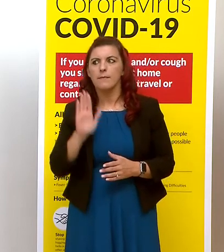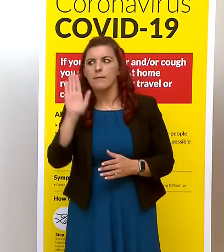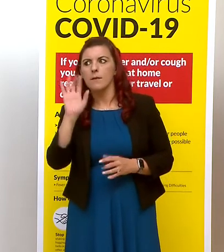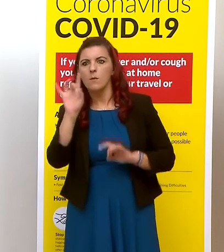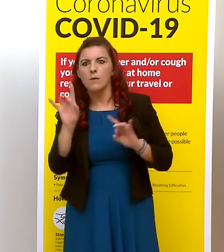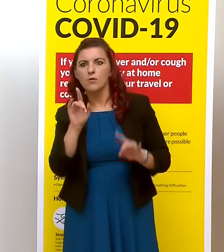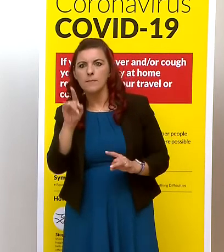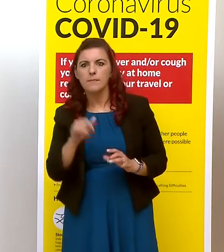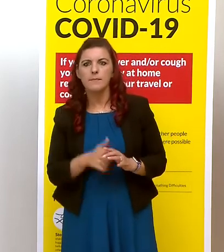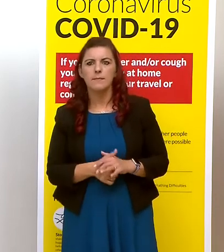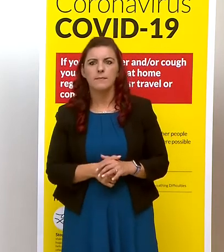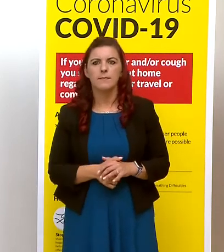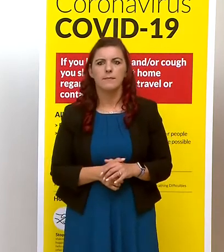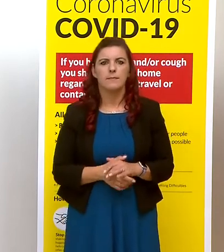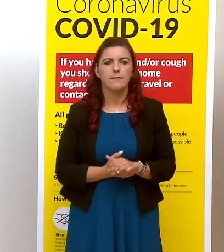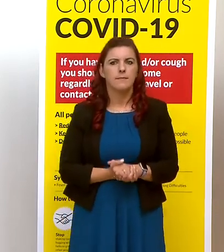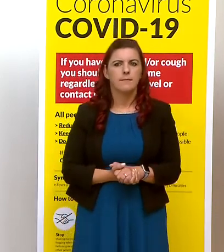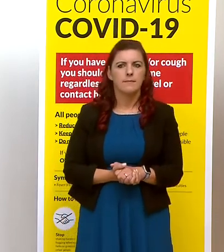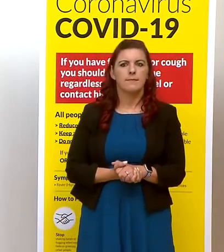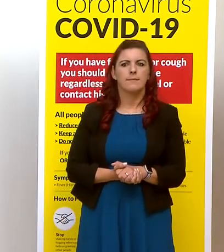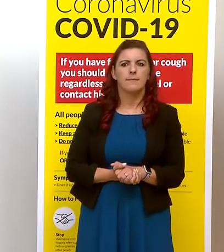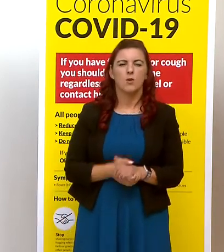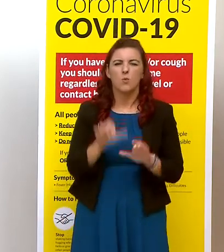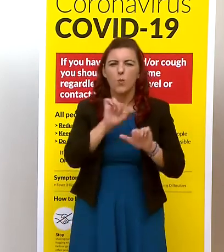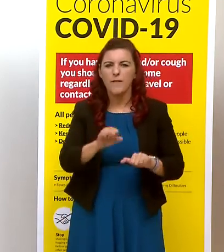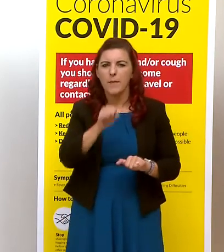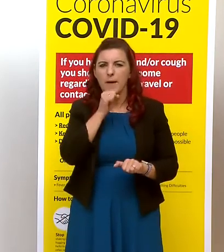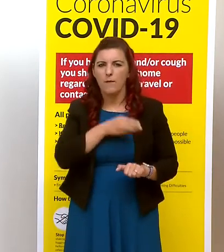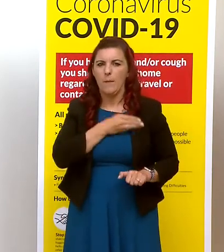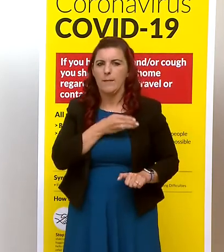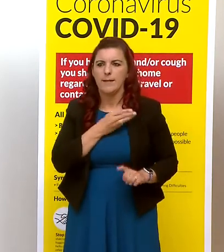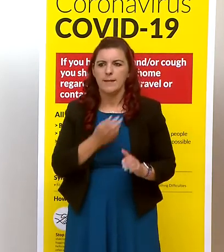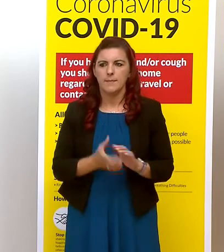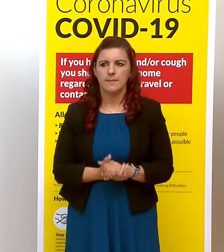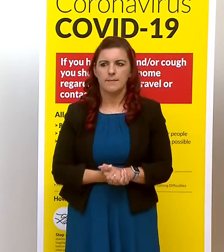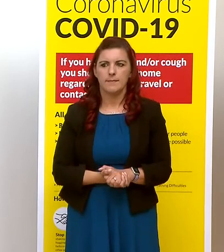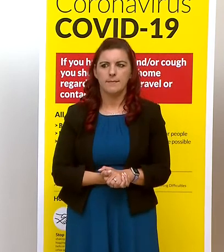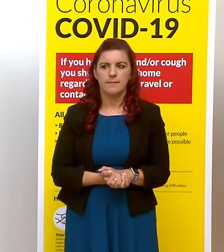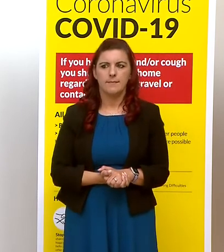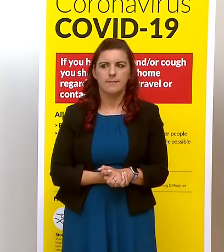Evelyn, just wait for the microphone and introduce yourself as well at the hall.